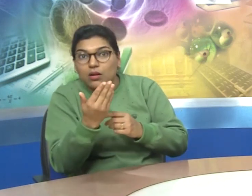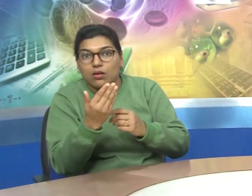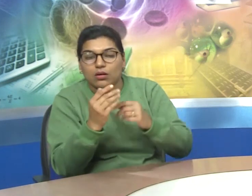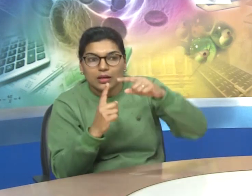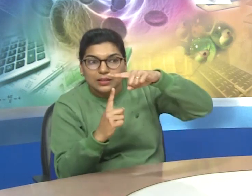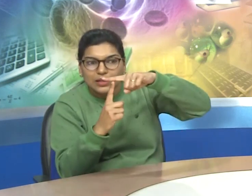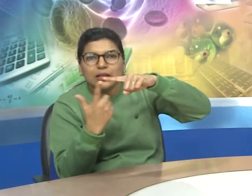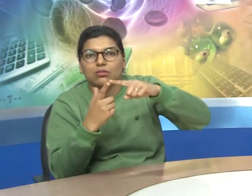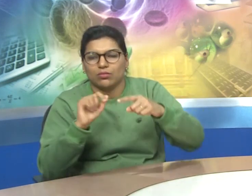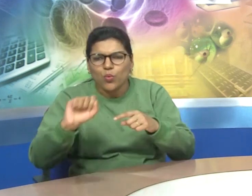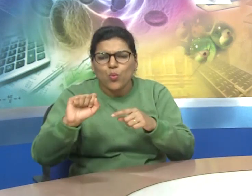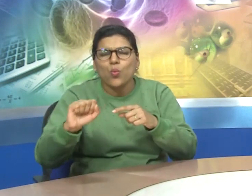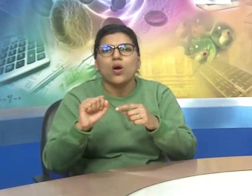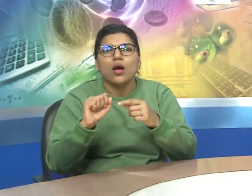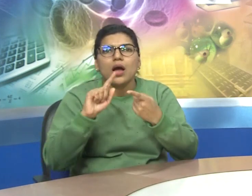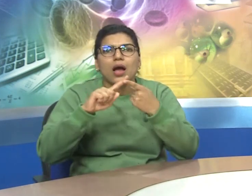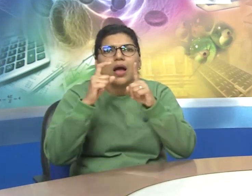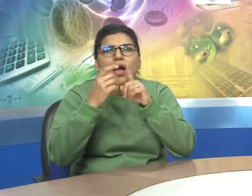see T and D. So T